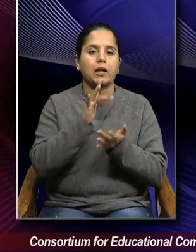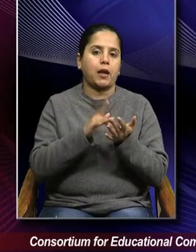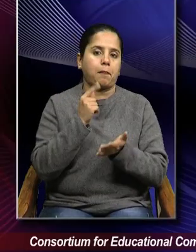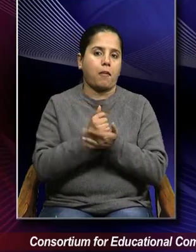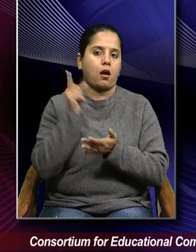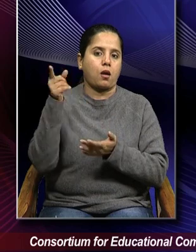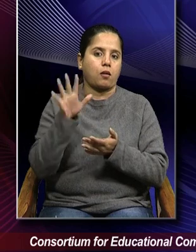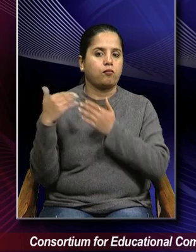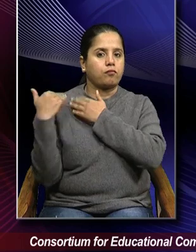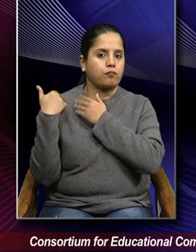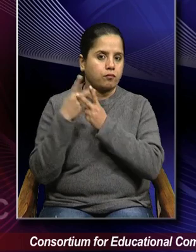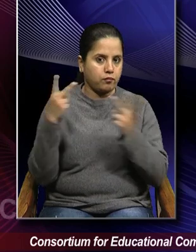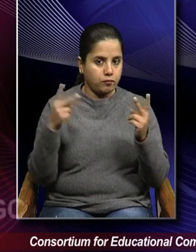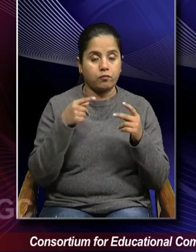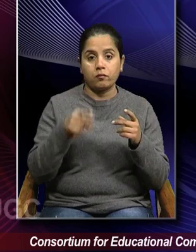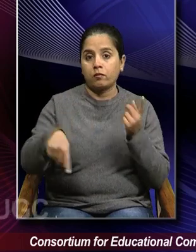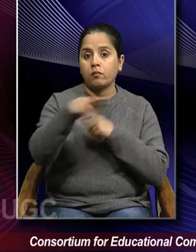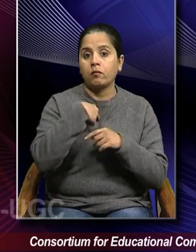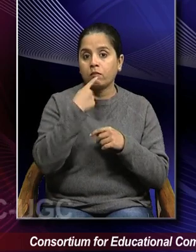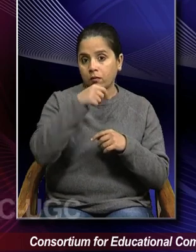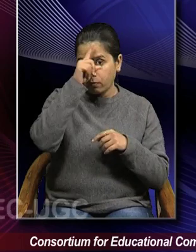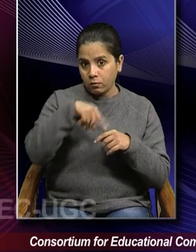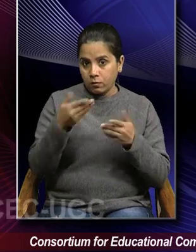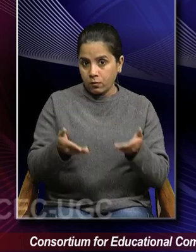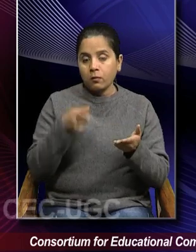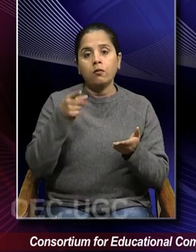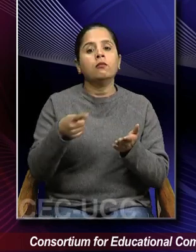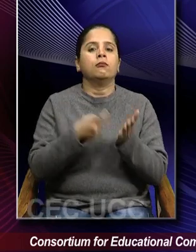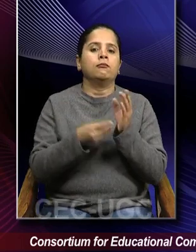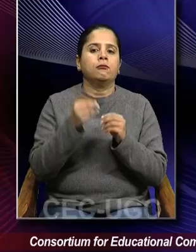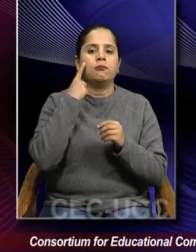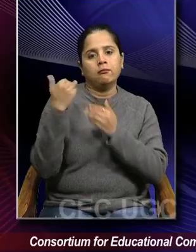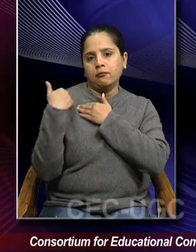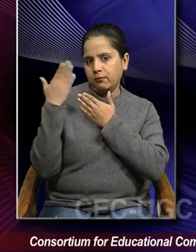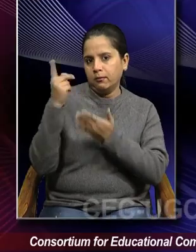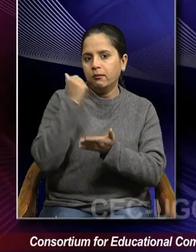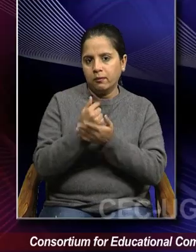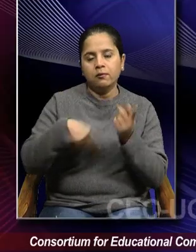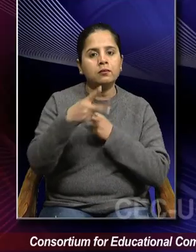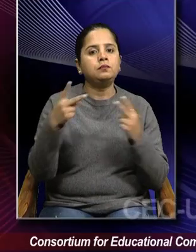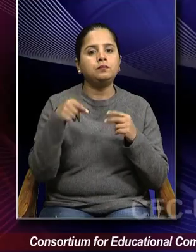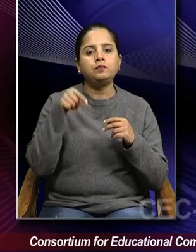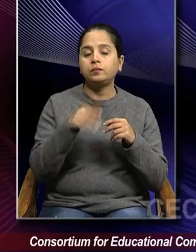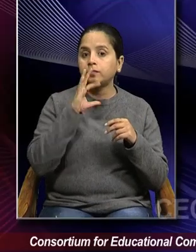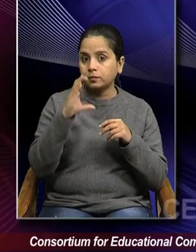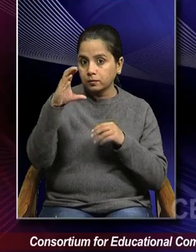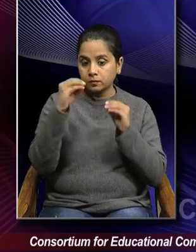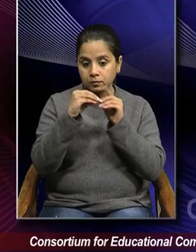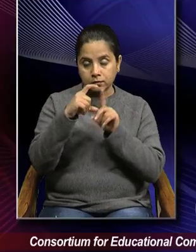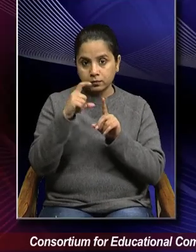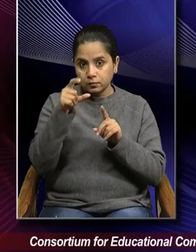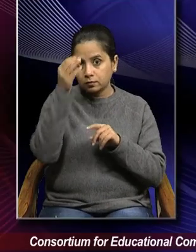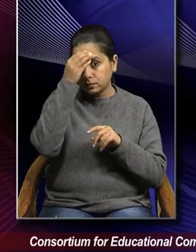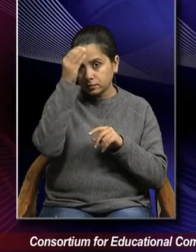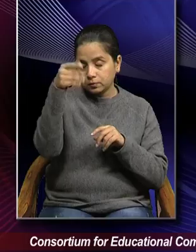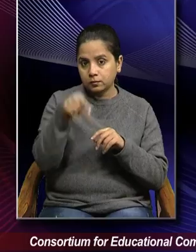per se, and when we talk about India, it is the Reserve Bank whose liability is this. So it is actually, the CBDC concept is of